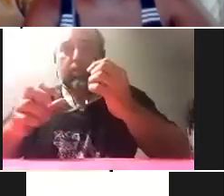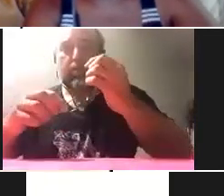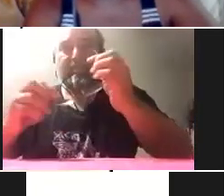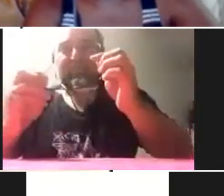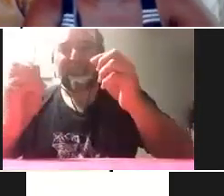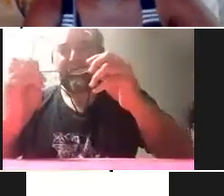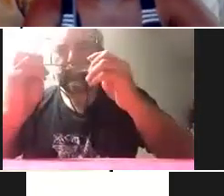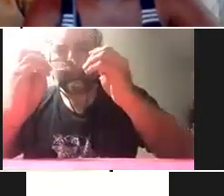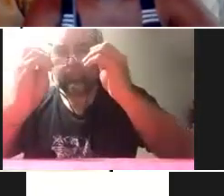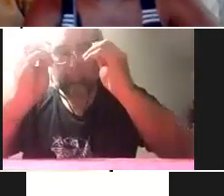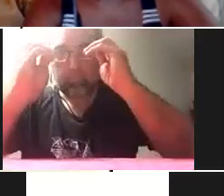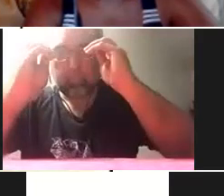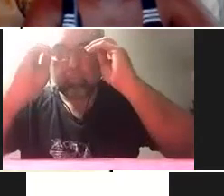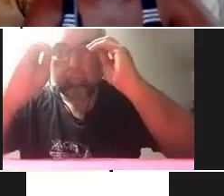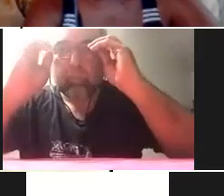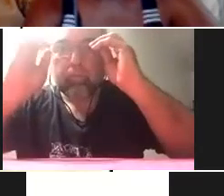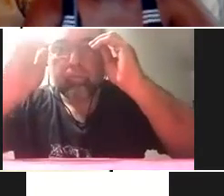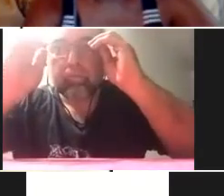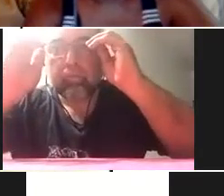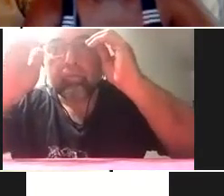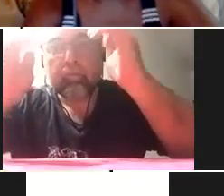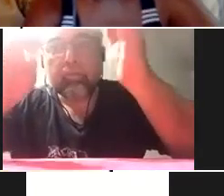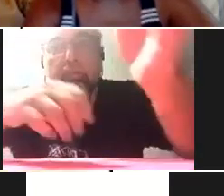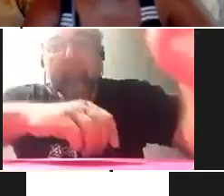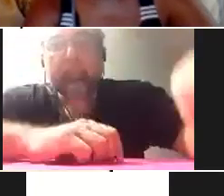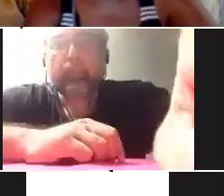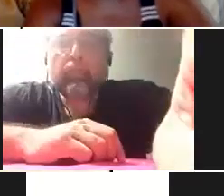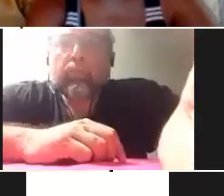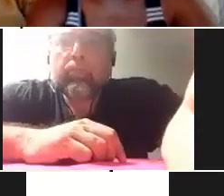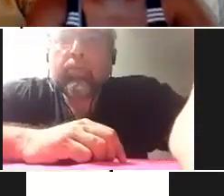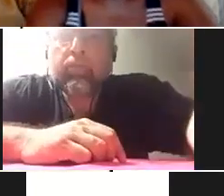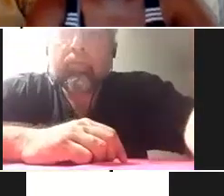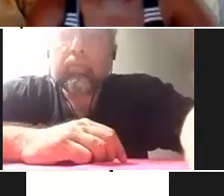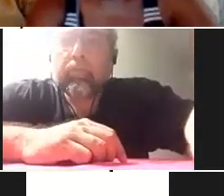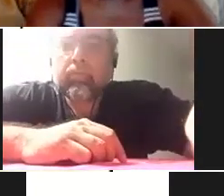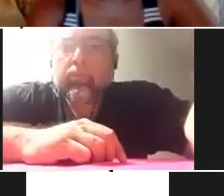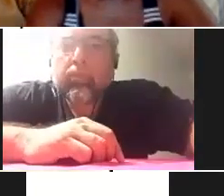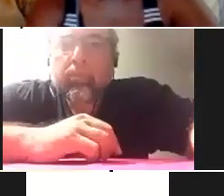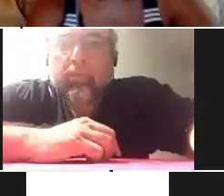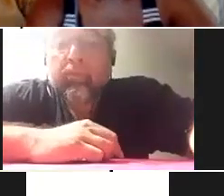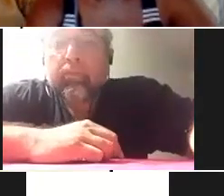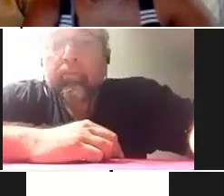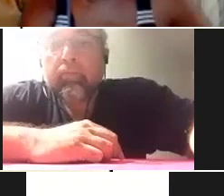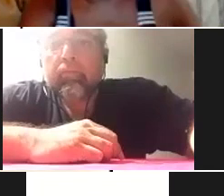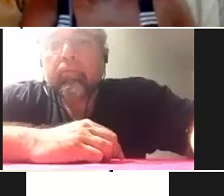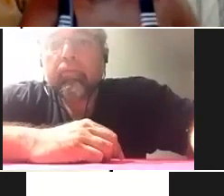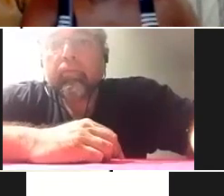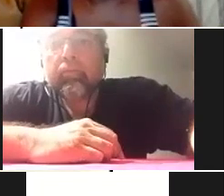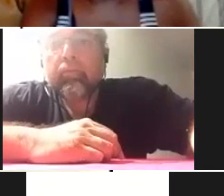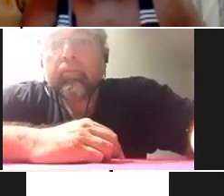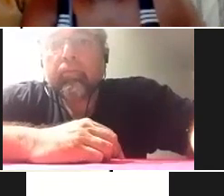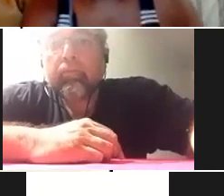And he learned that from European institutions. He adopted the methods of the